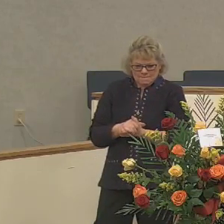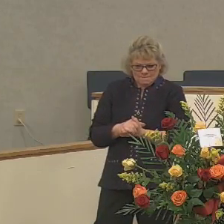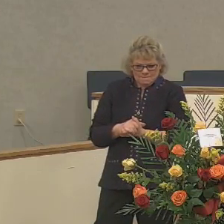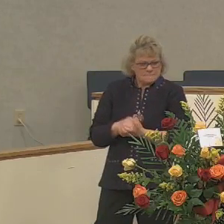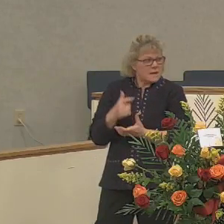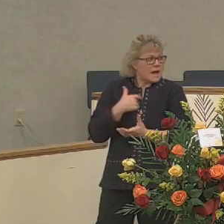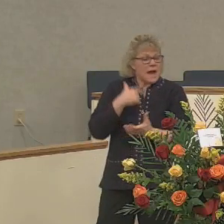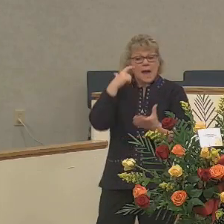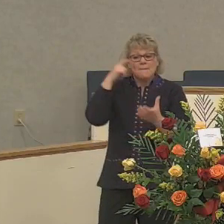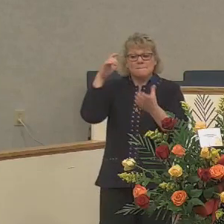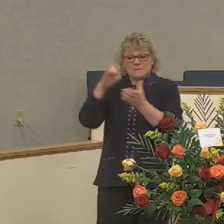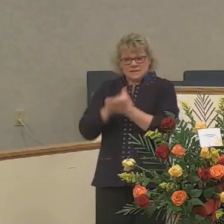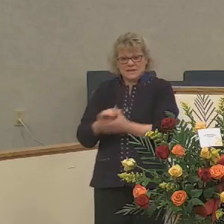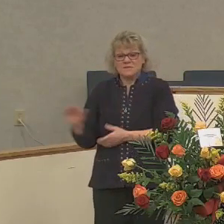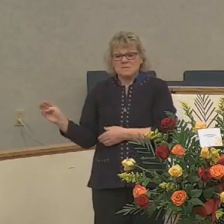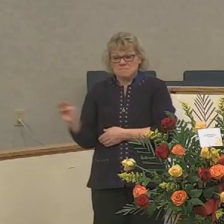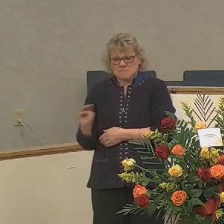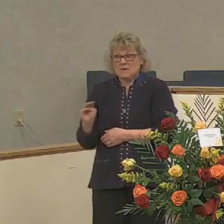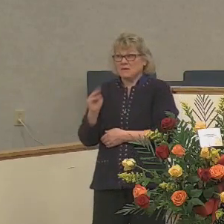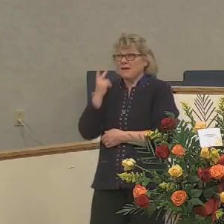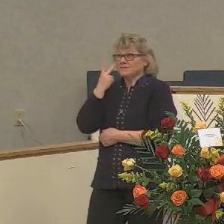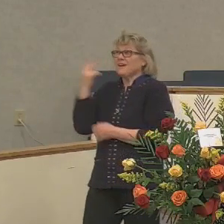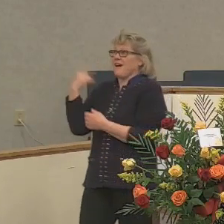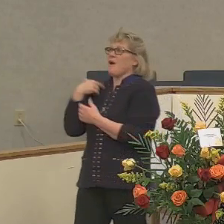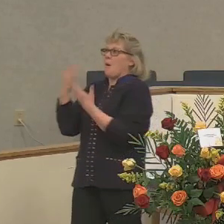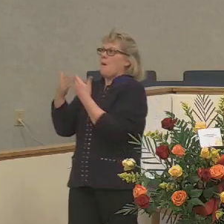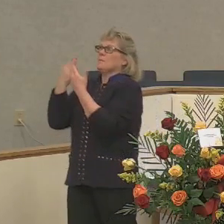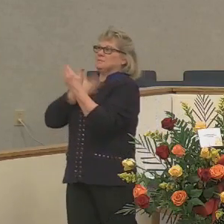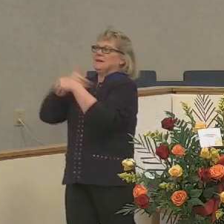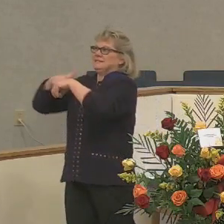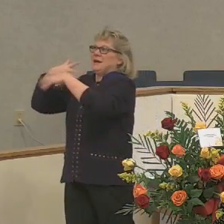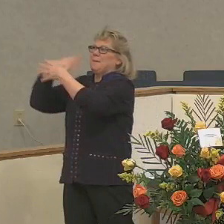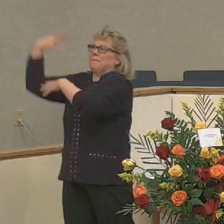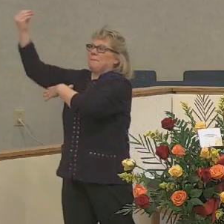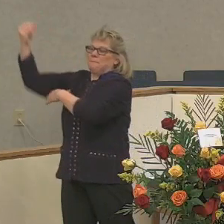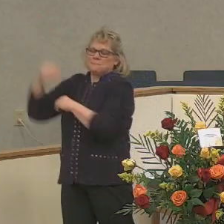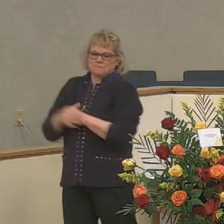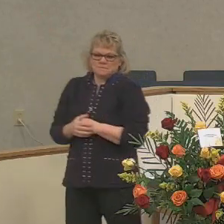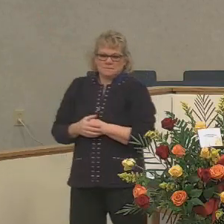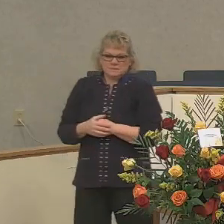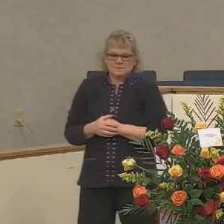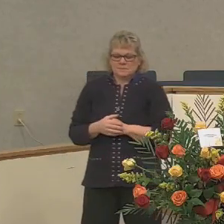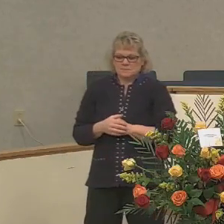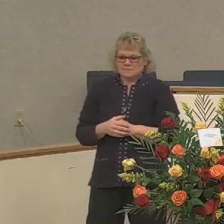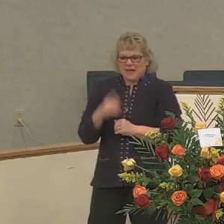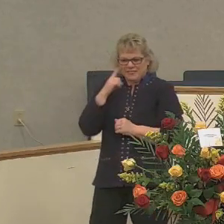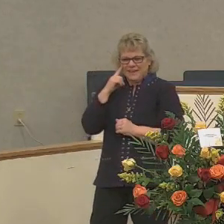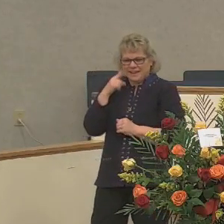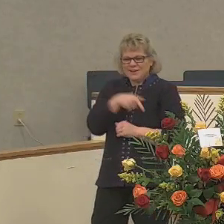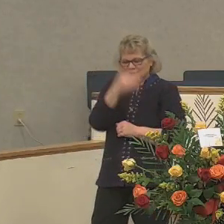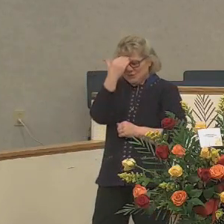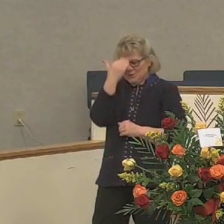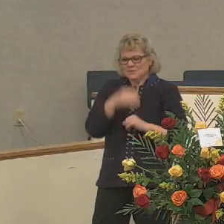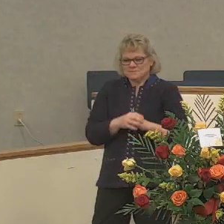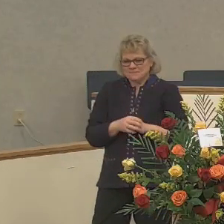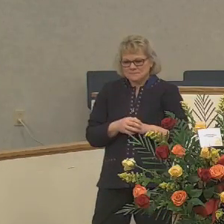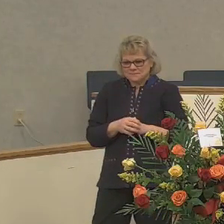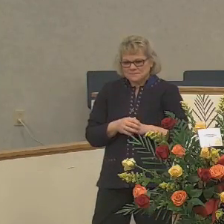I believe Brother Marion saw the finish line. I believe he did. Matter of fact, he may have